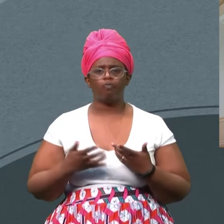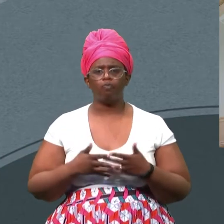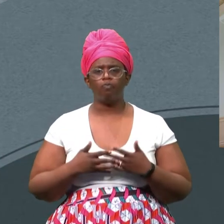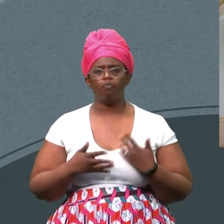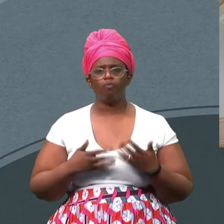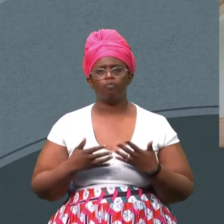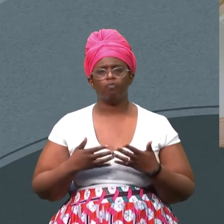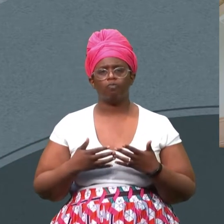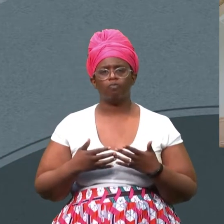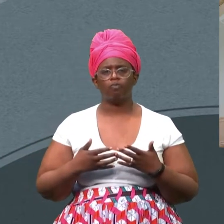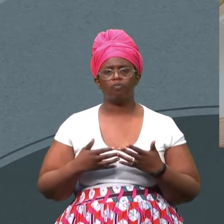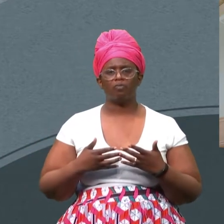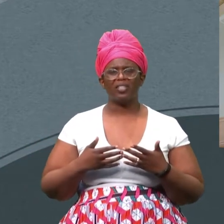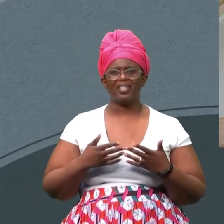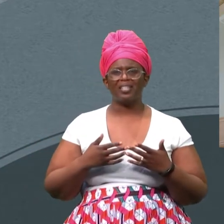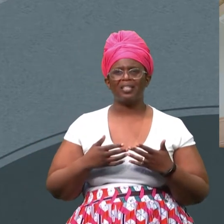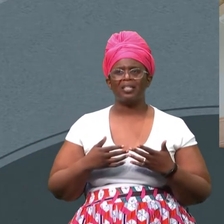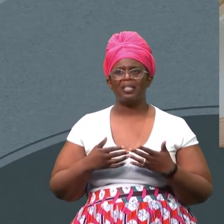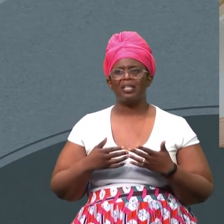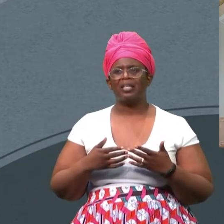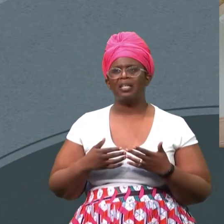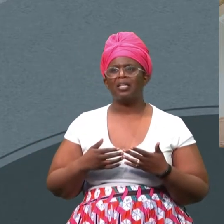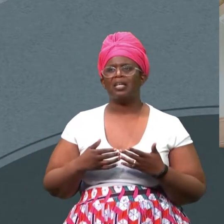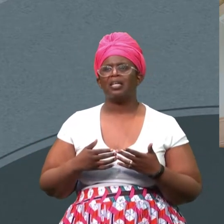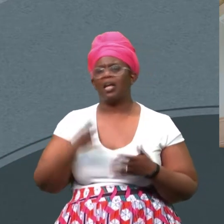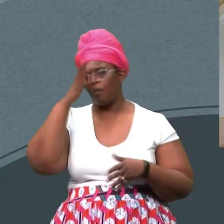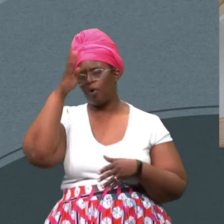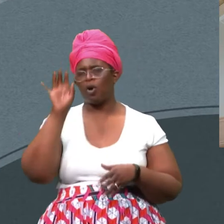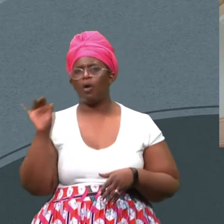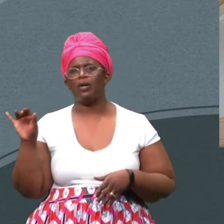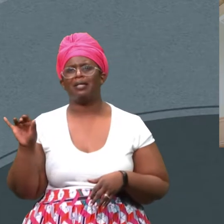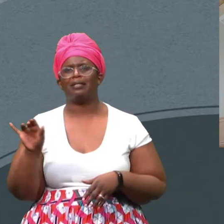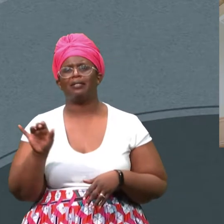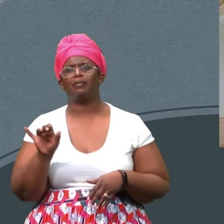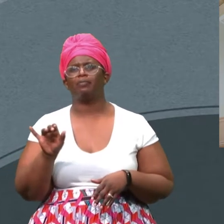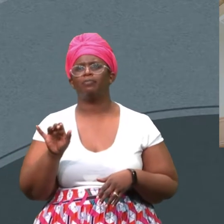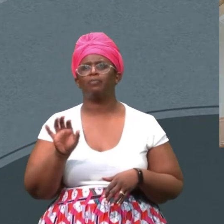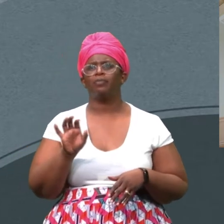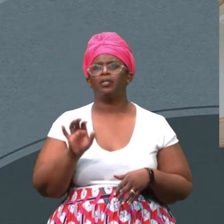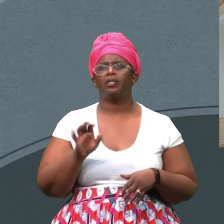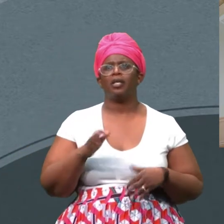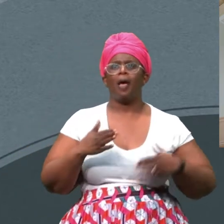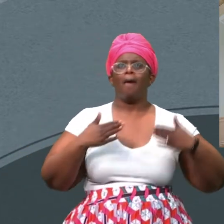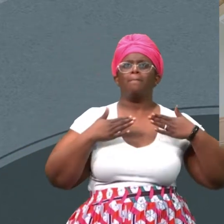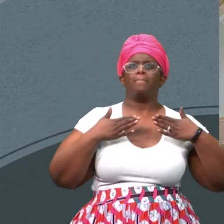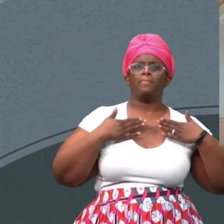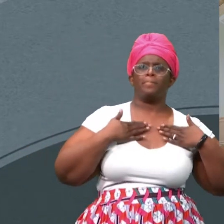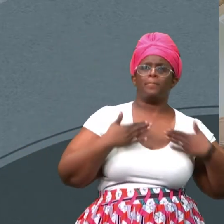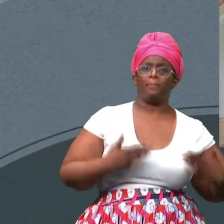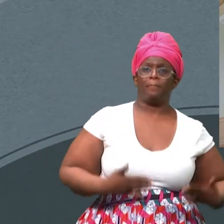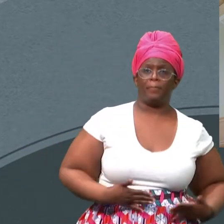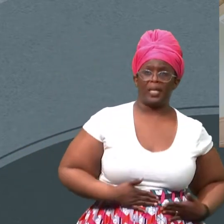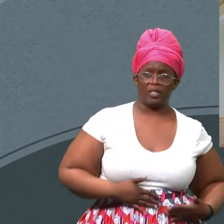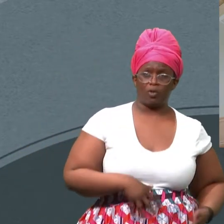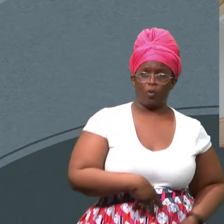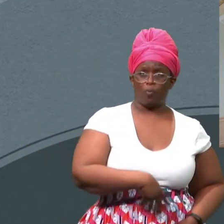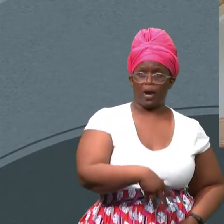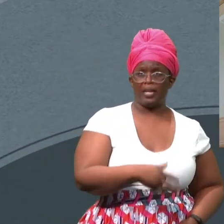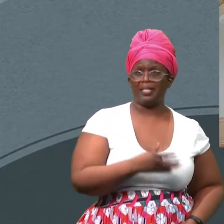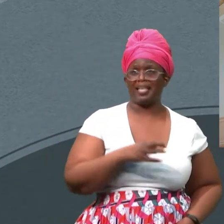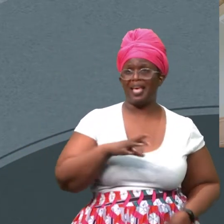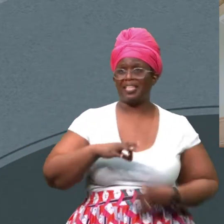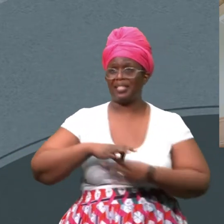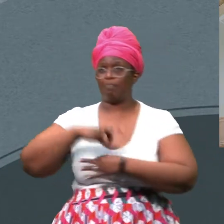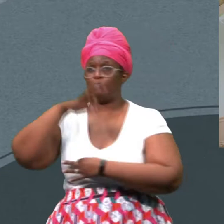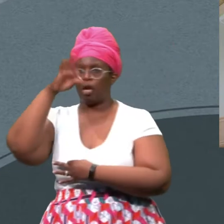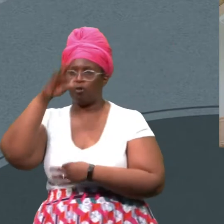a parallelism to being physically pregnant and being spiritually pregnant. And out of that, God had